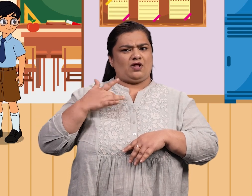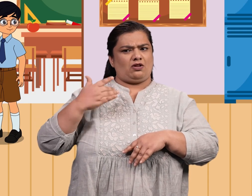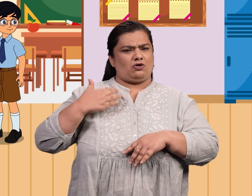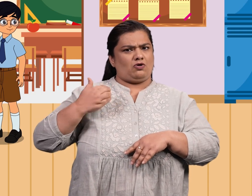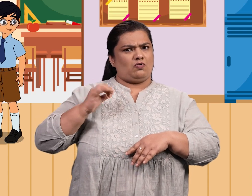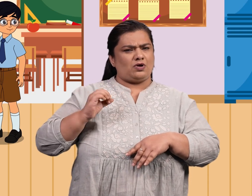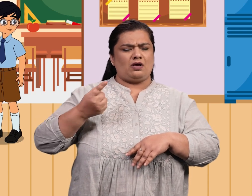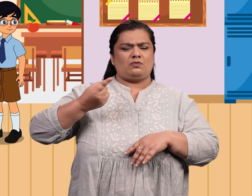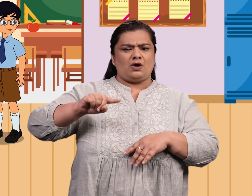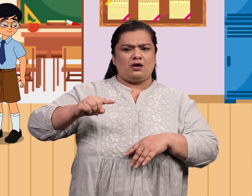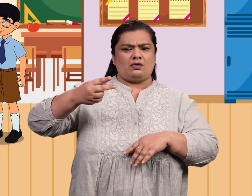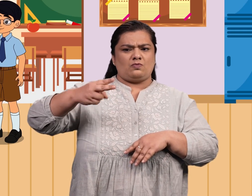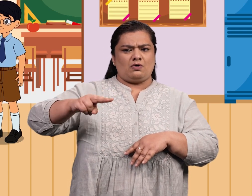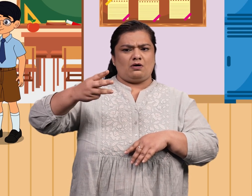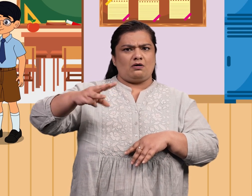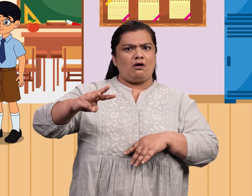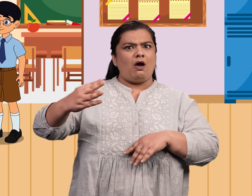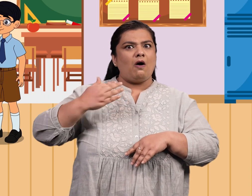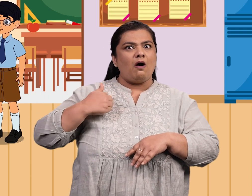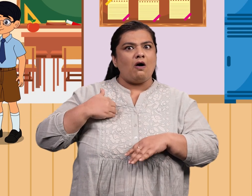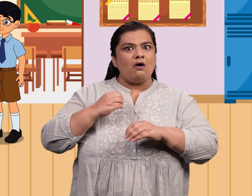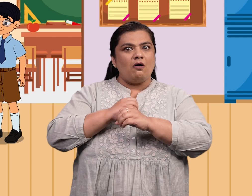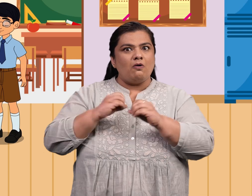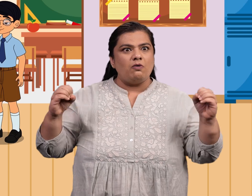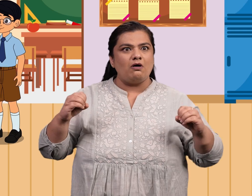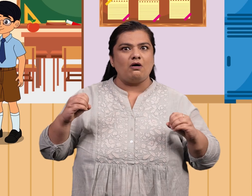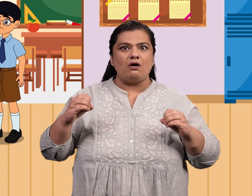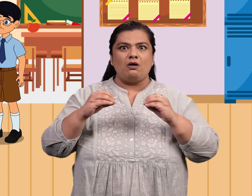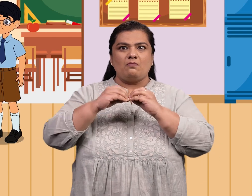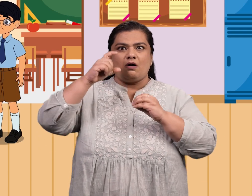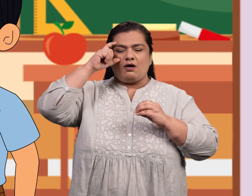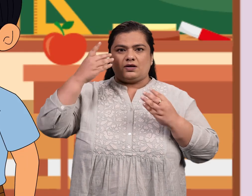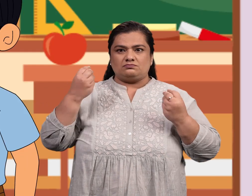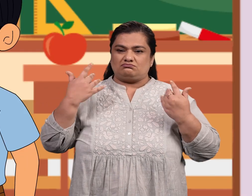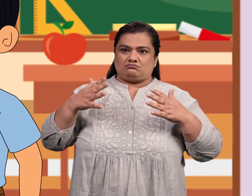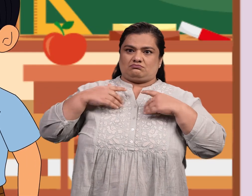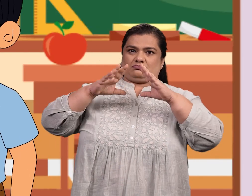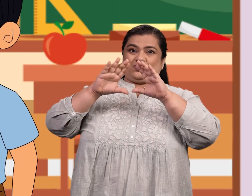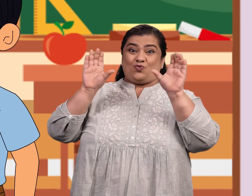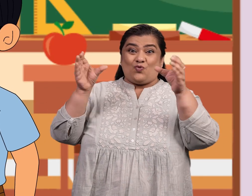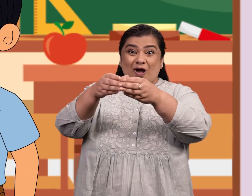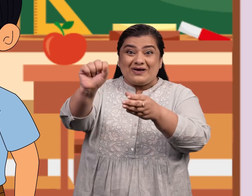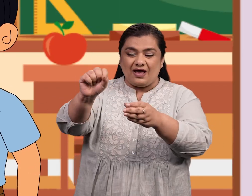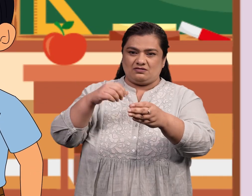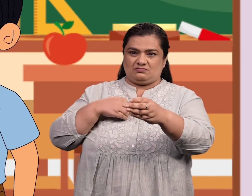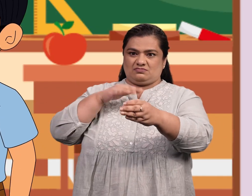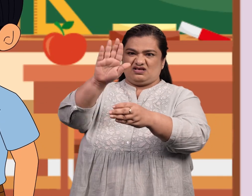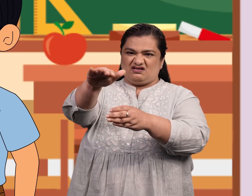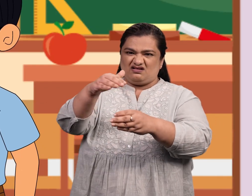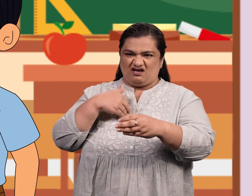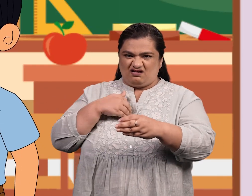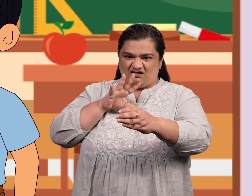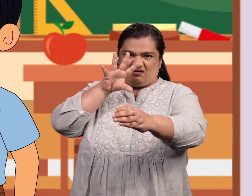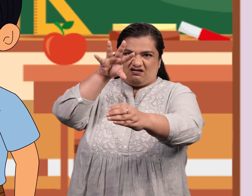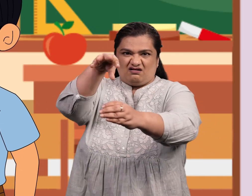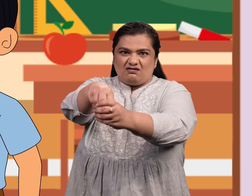passed. His friends already formed their groups, but nobody invited him to join. Bharat panicked and asked,